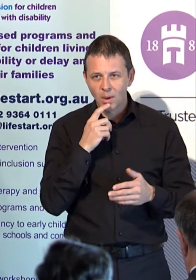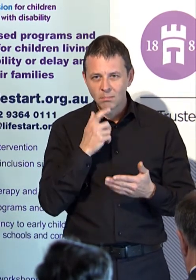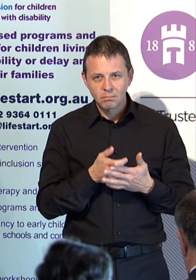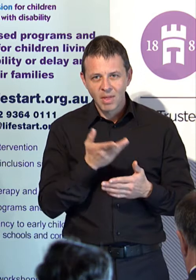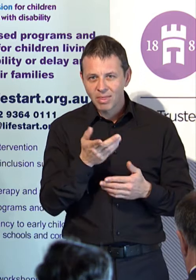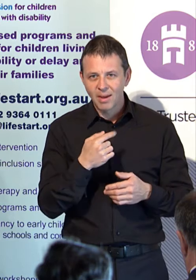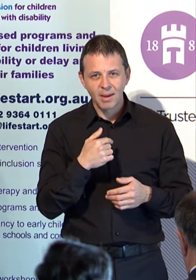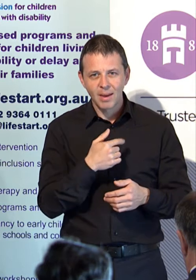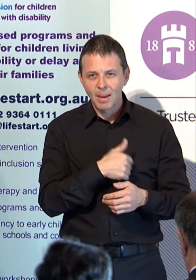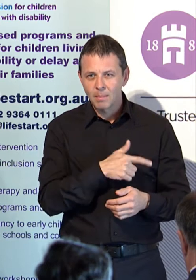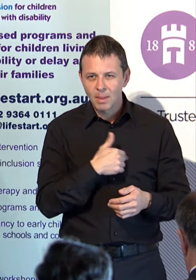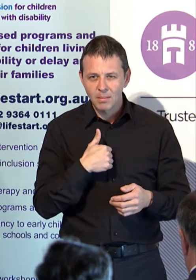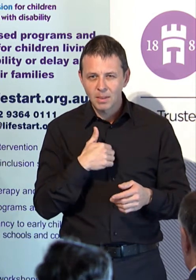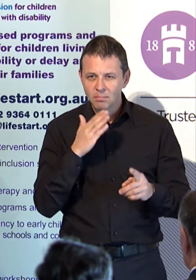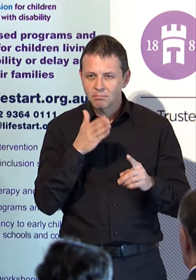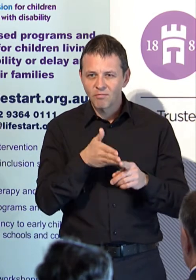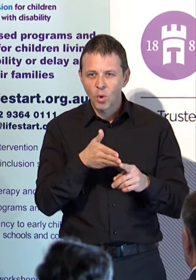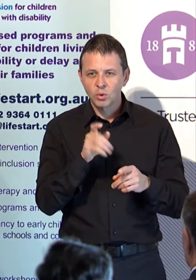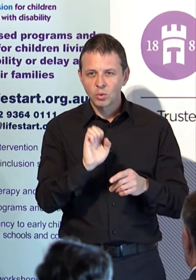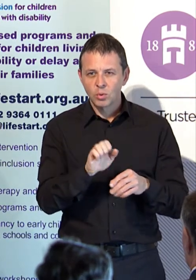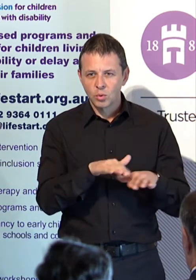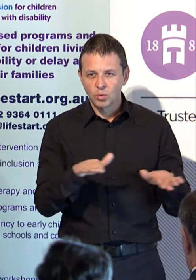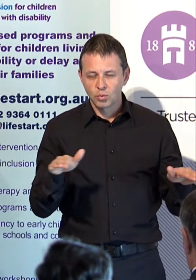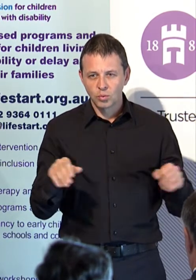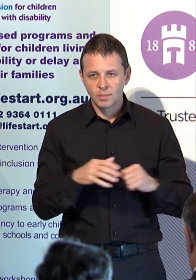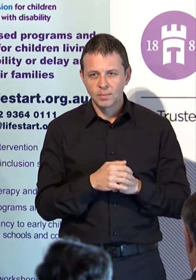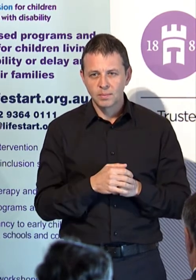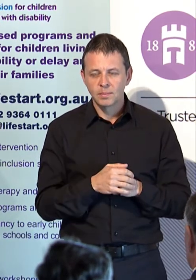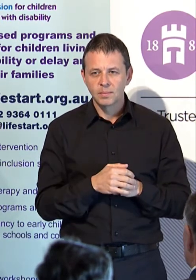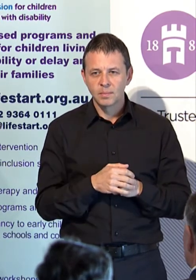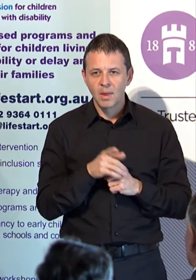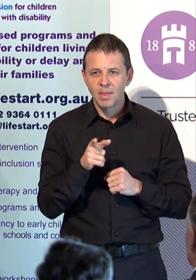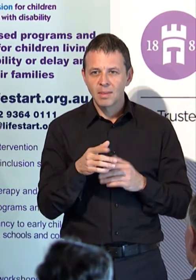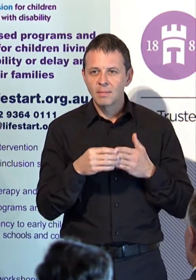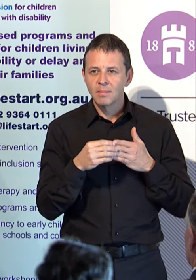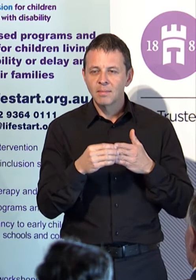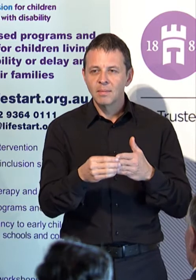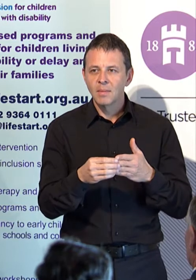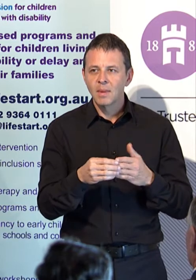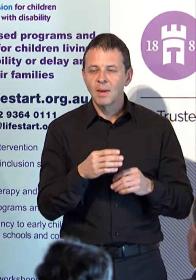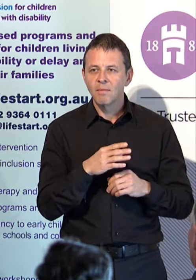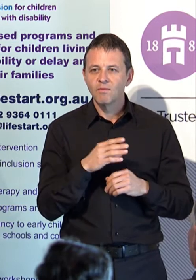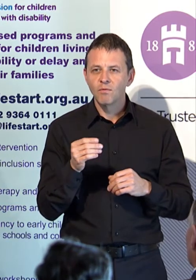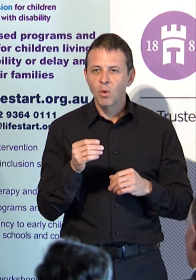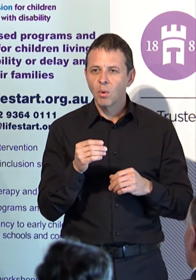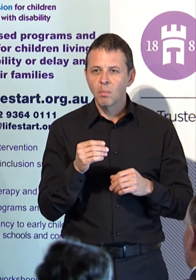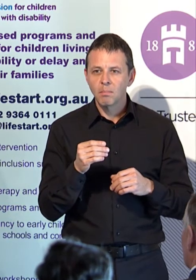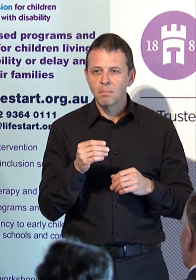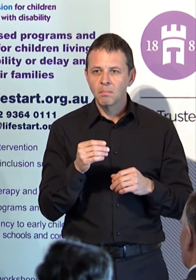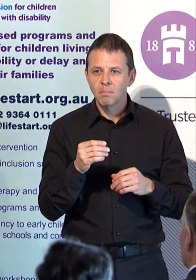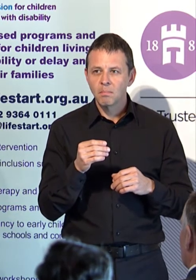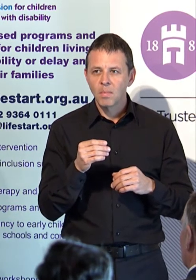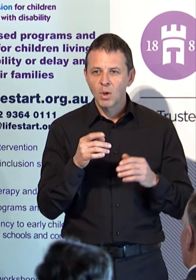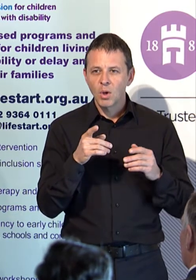their commitment to these kids. They're led by an extraordinary person,